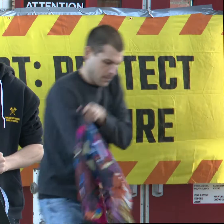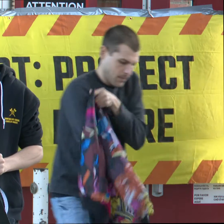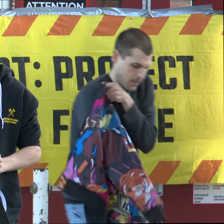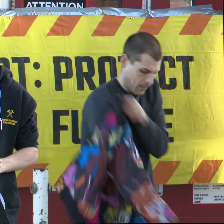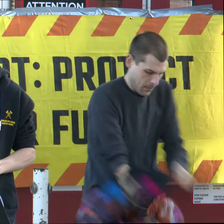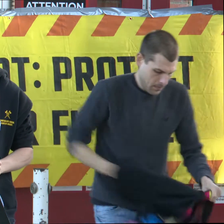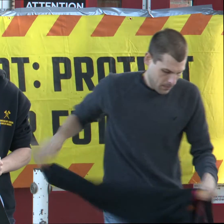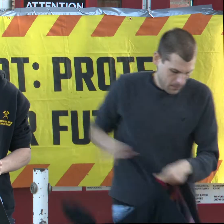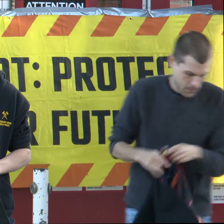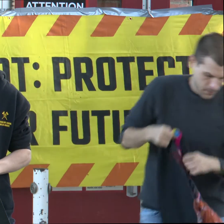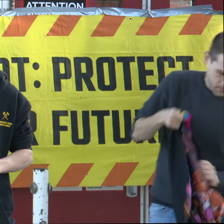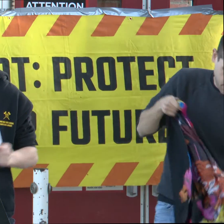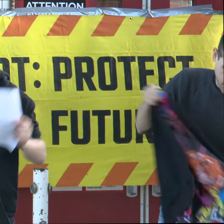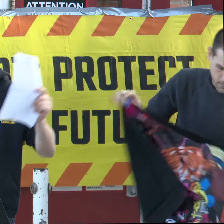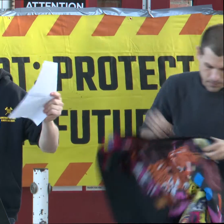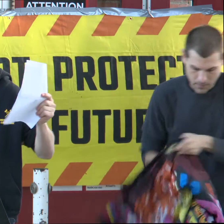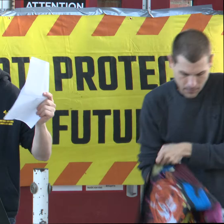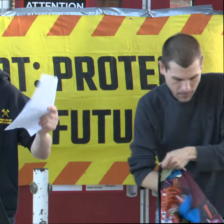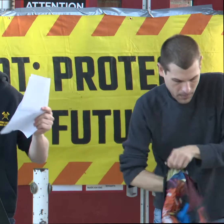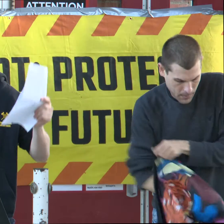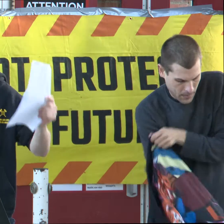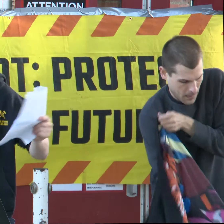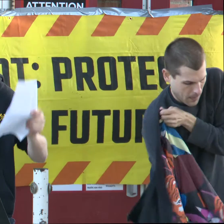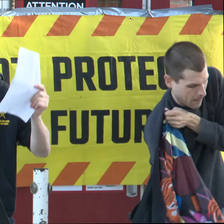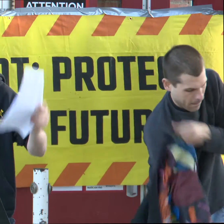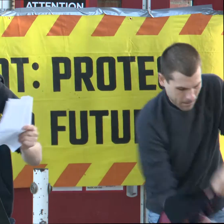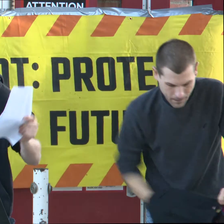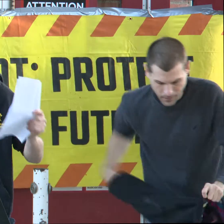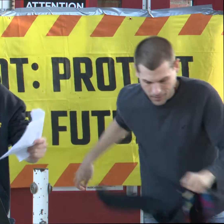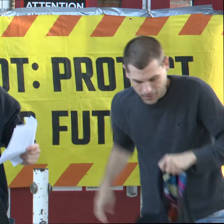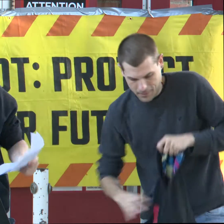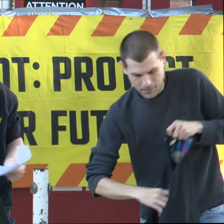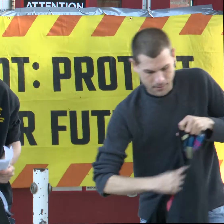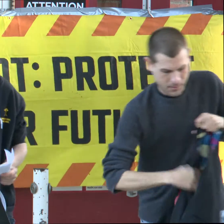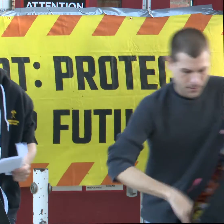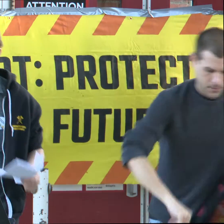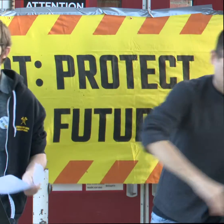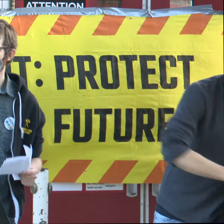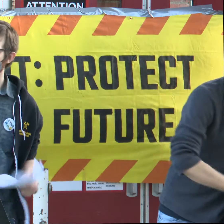All right, how is everybody doing right now? Are we feeling good? I know it got a little chilly, but we're still here.